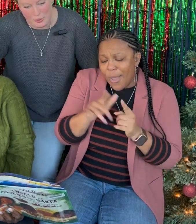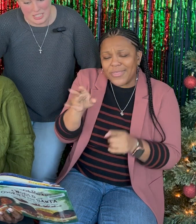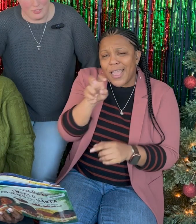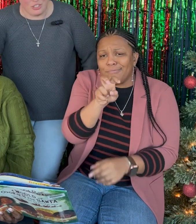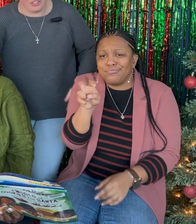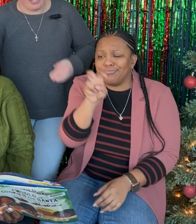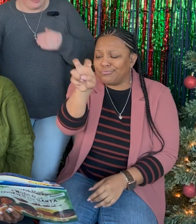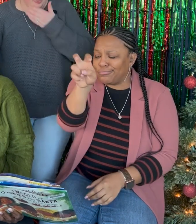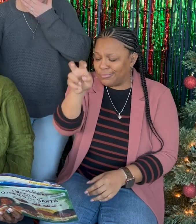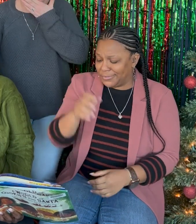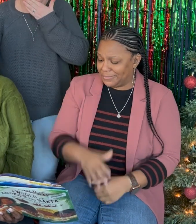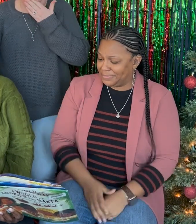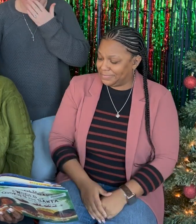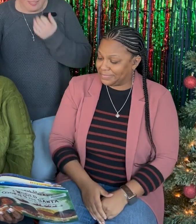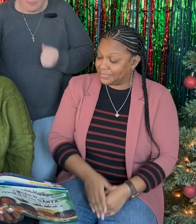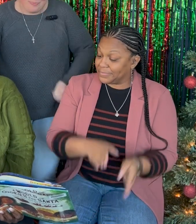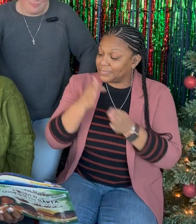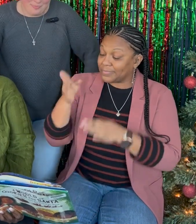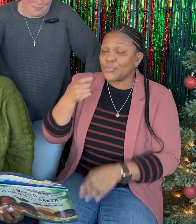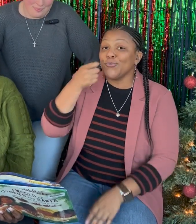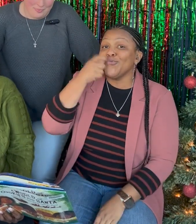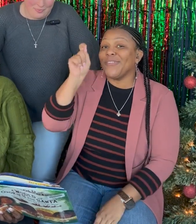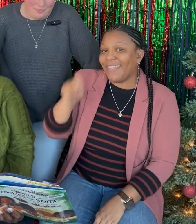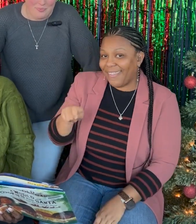them for the rest of their journey.